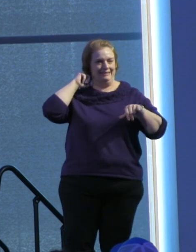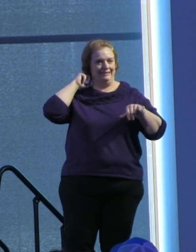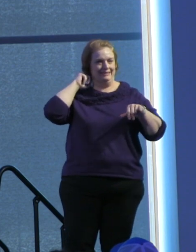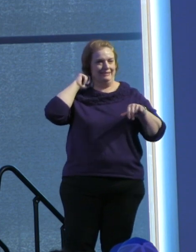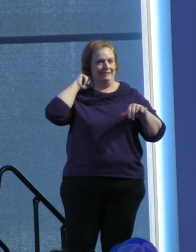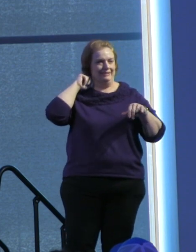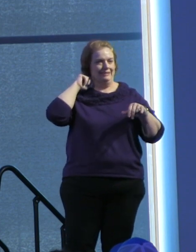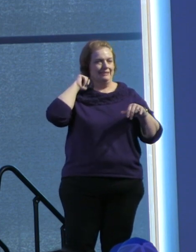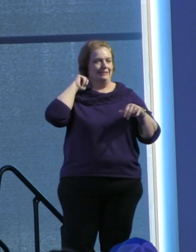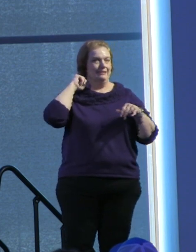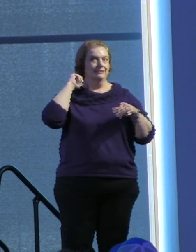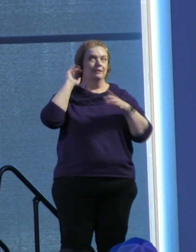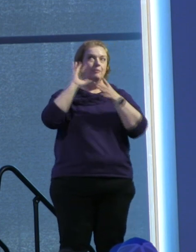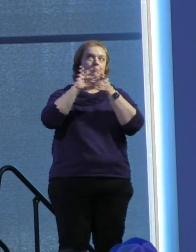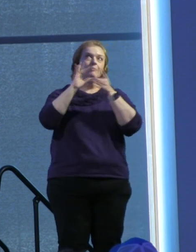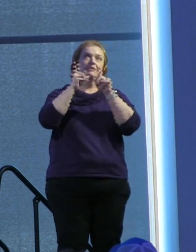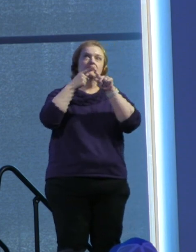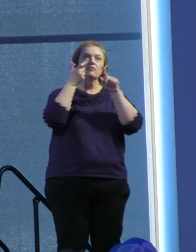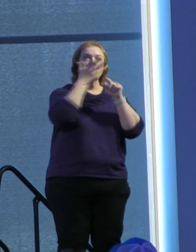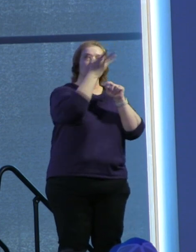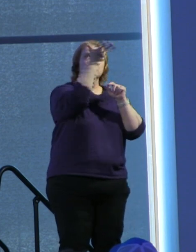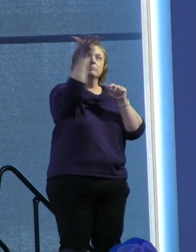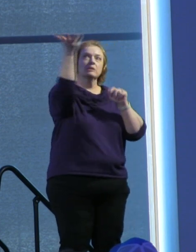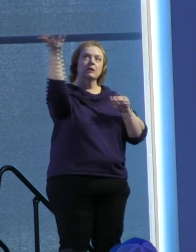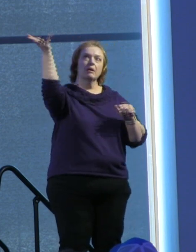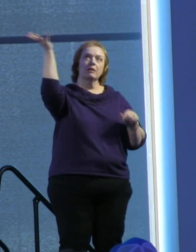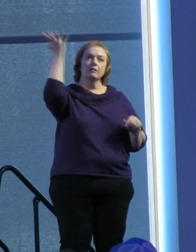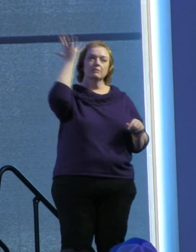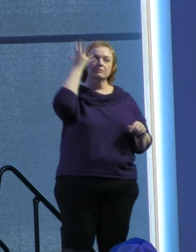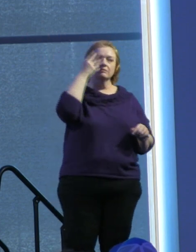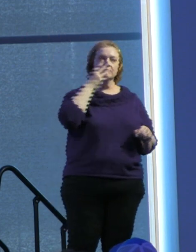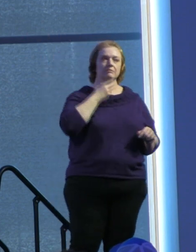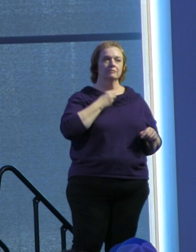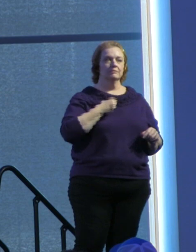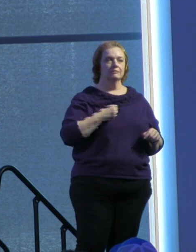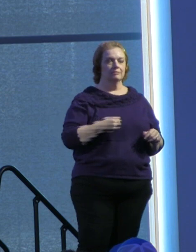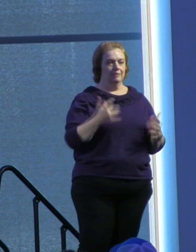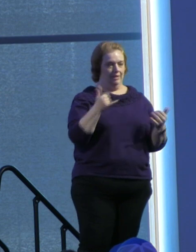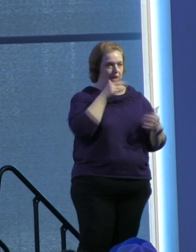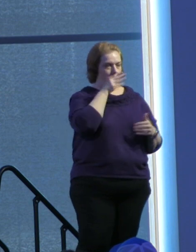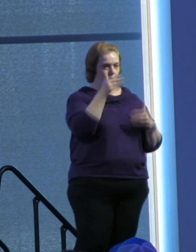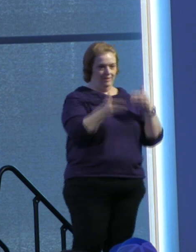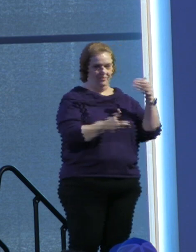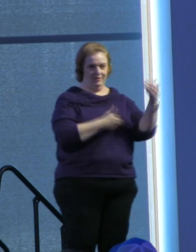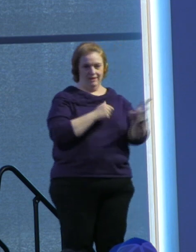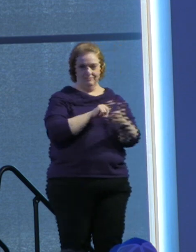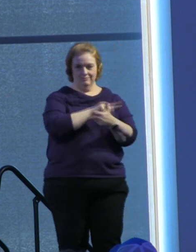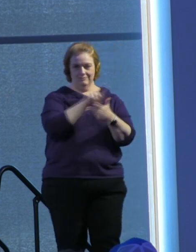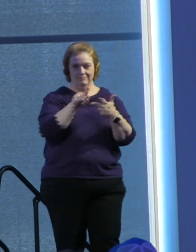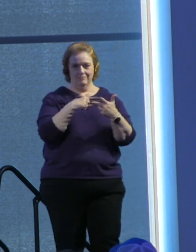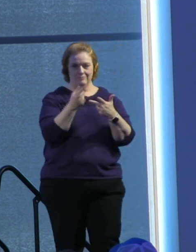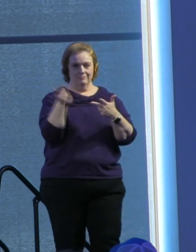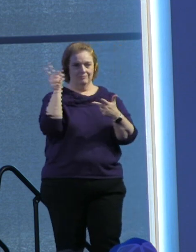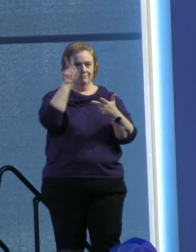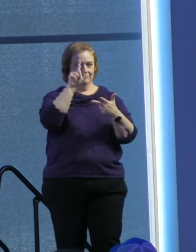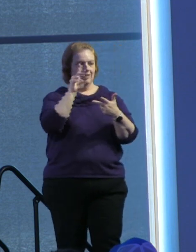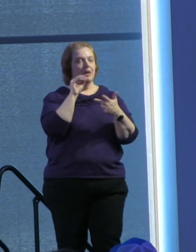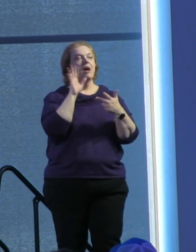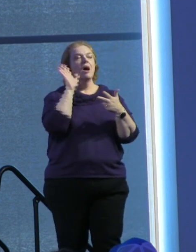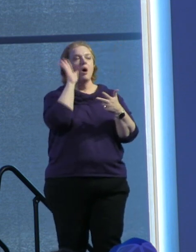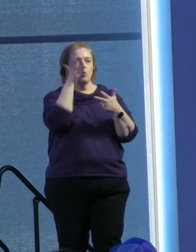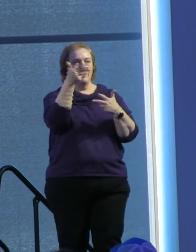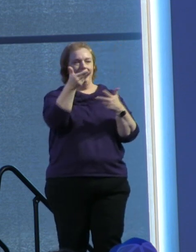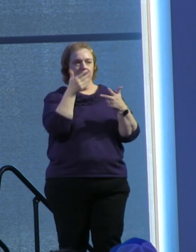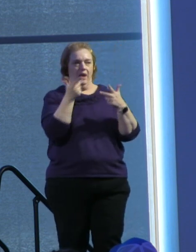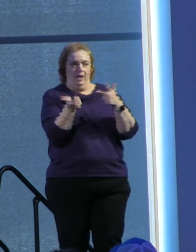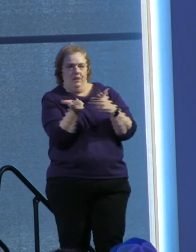hearing from the beyond. Now I'm going to invite our featured storytellers up onto the stage in reverse